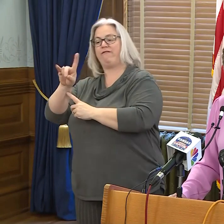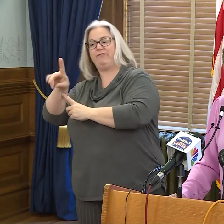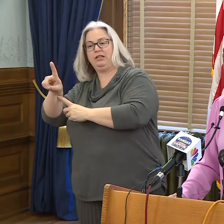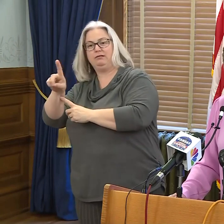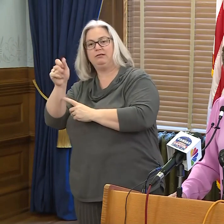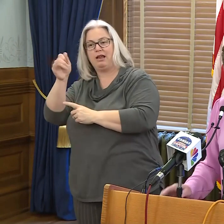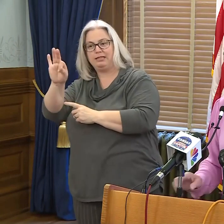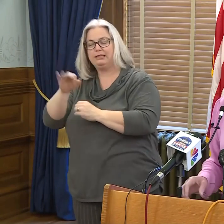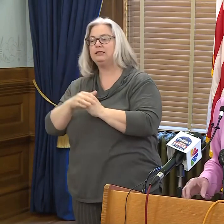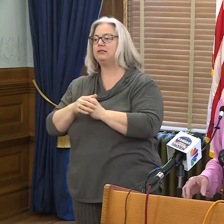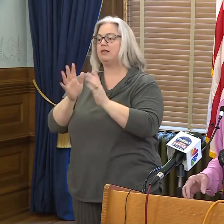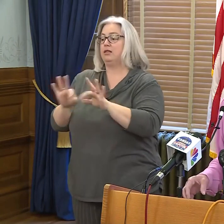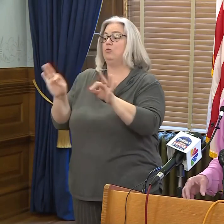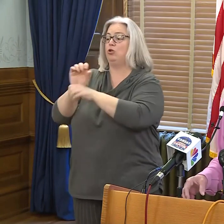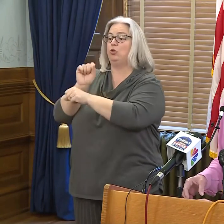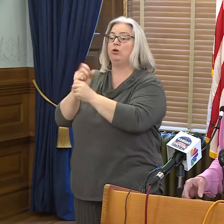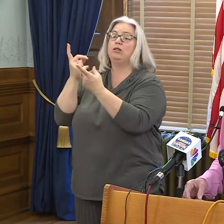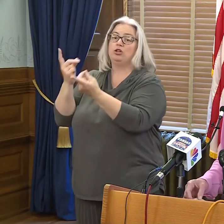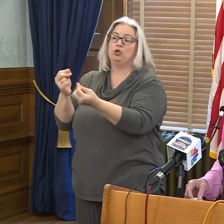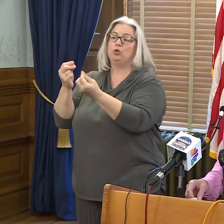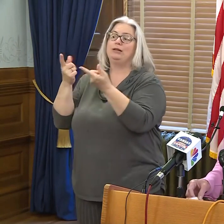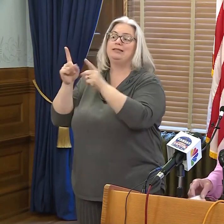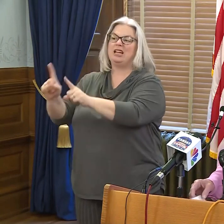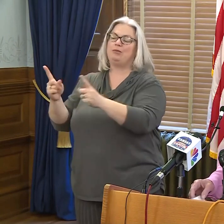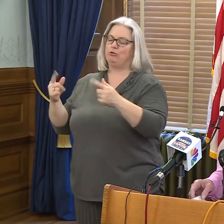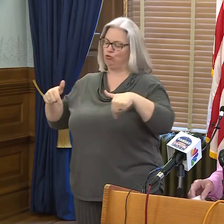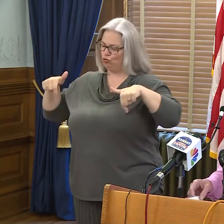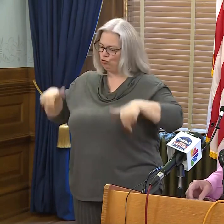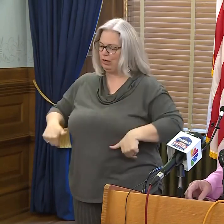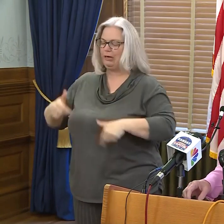and the important work they're doing taking place right here in Kansas.